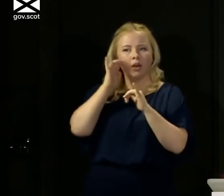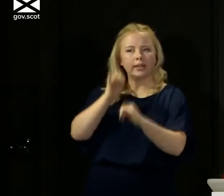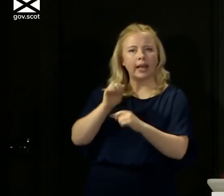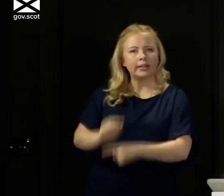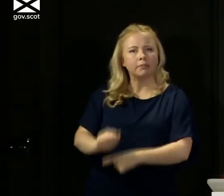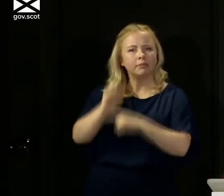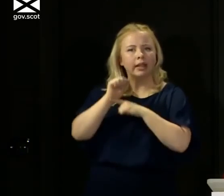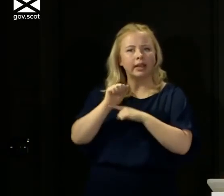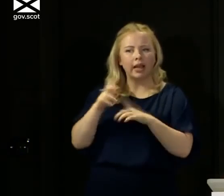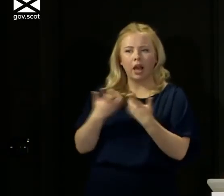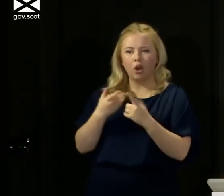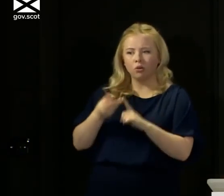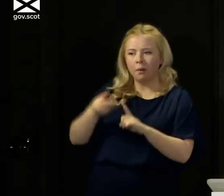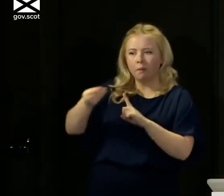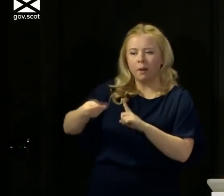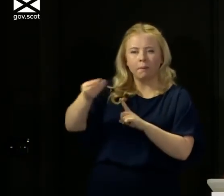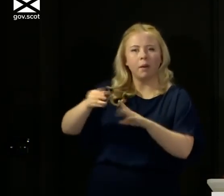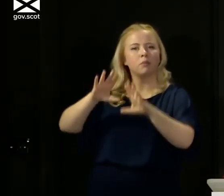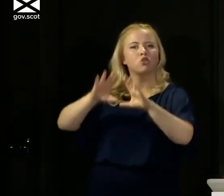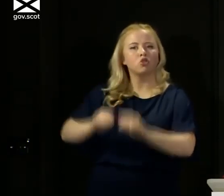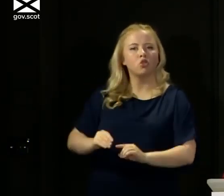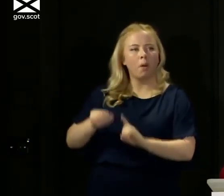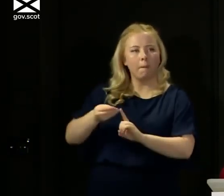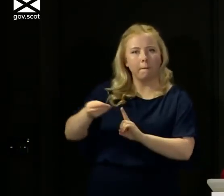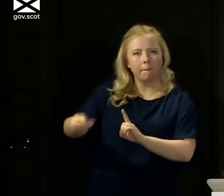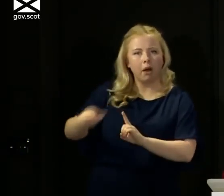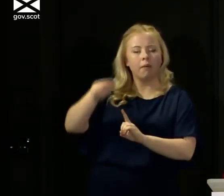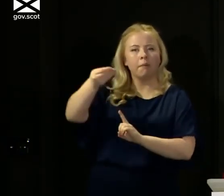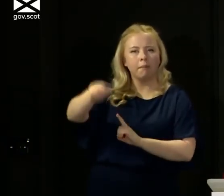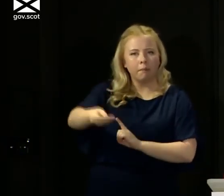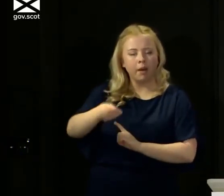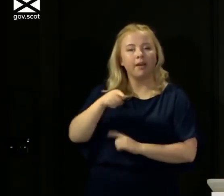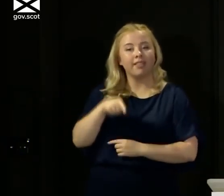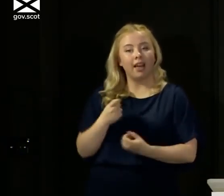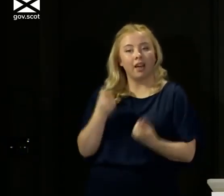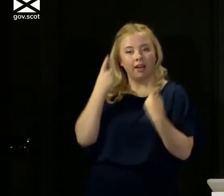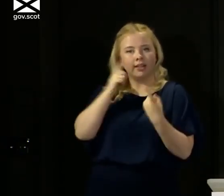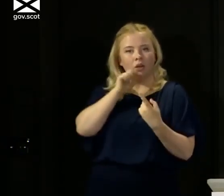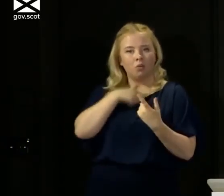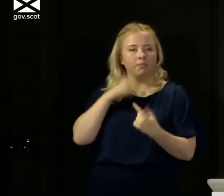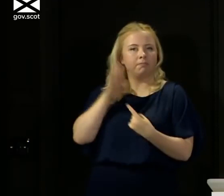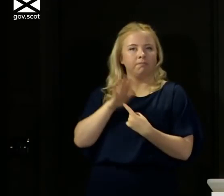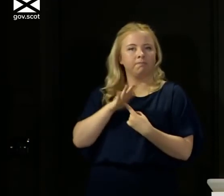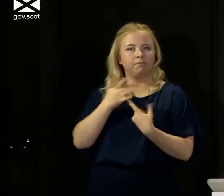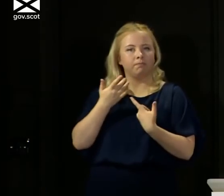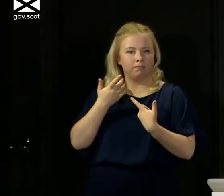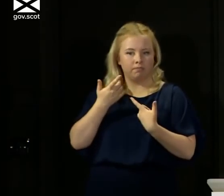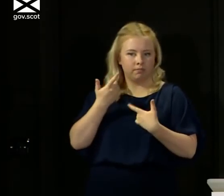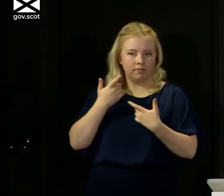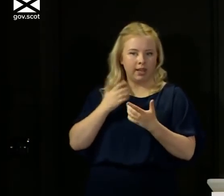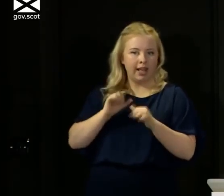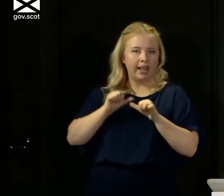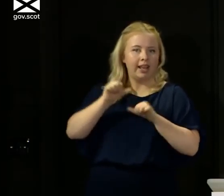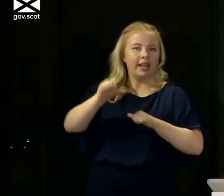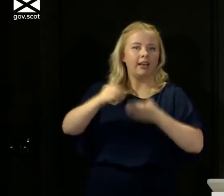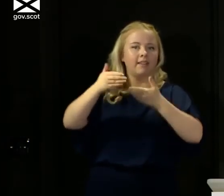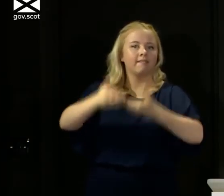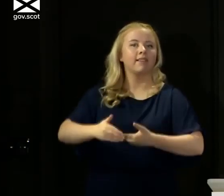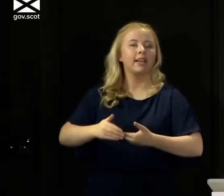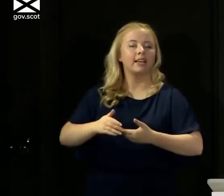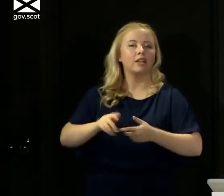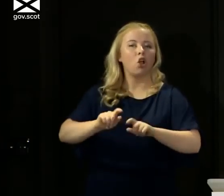those chains of transmission. And that understanding will also be important as we continue to lift the lockdown, because it will give us a better idea